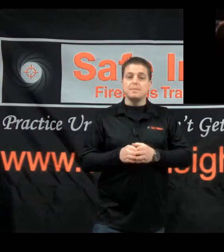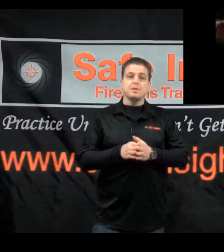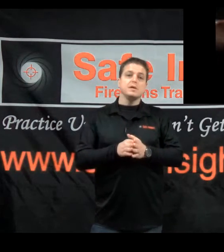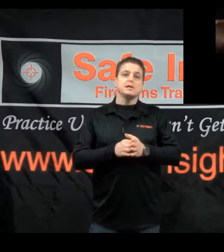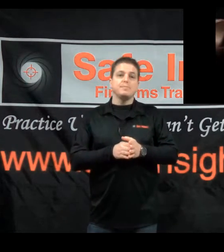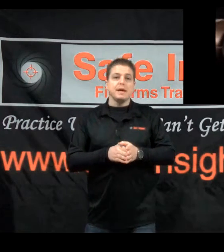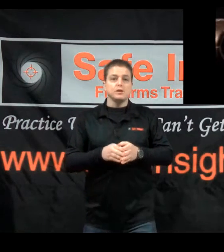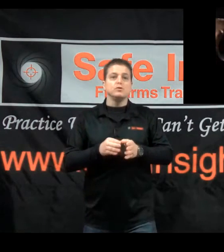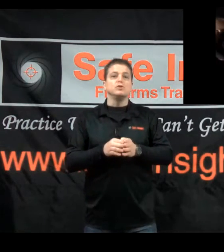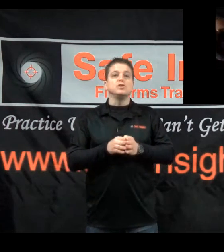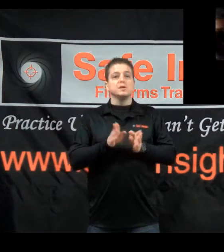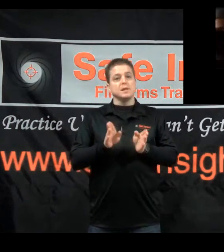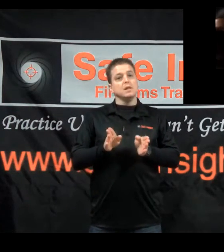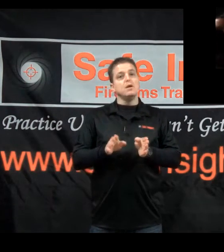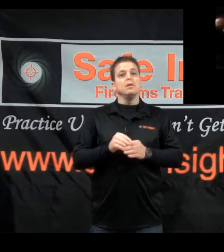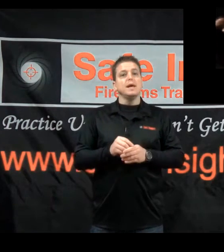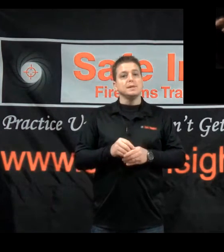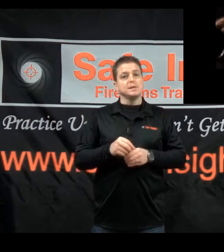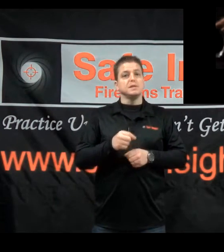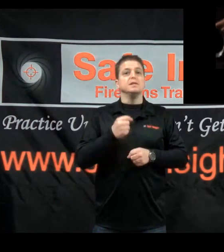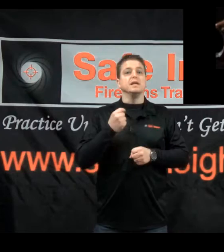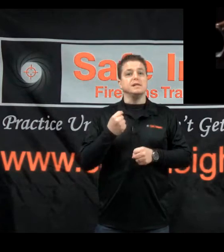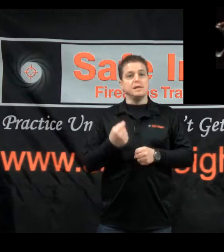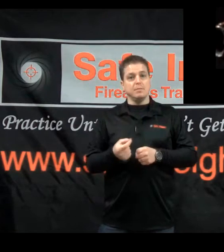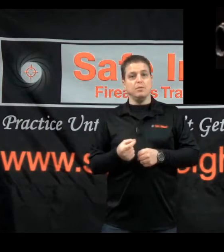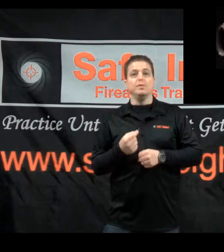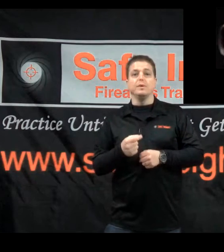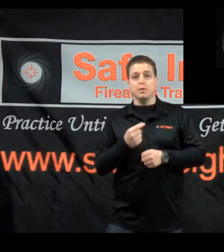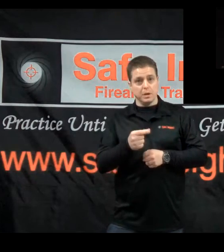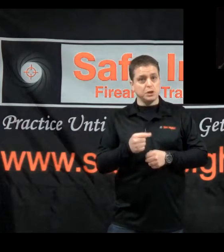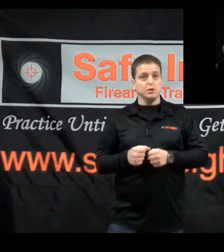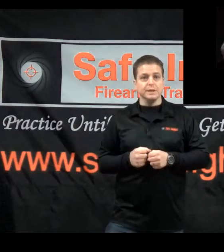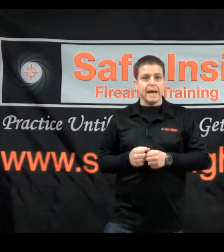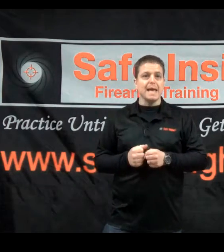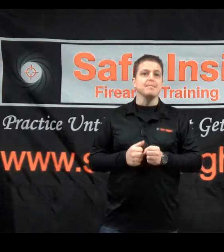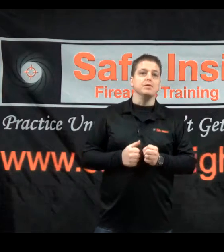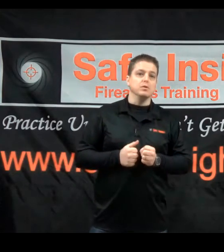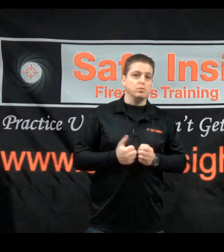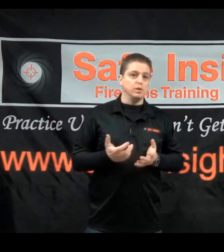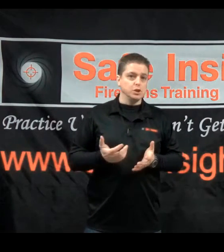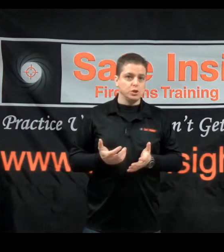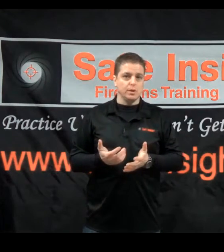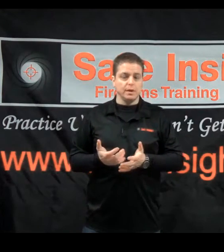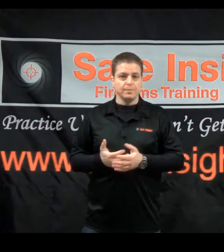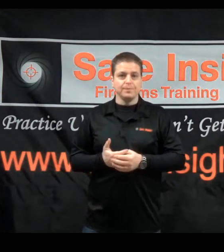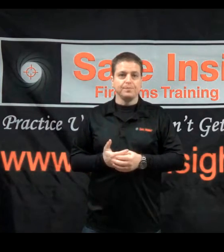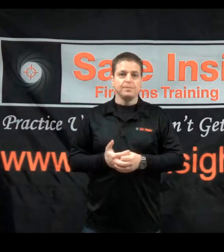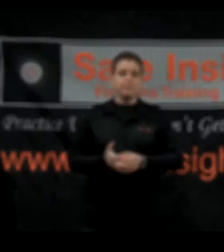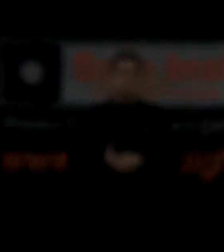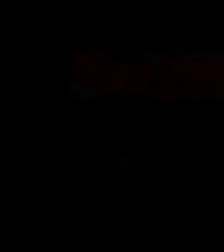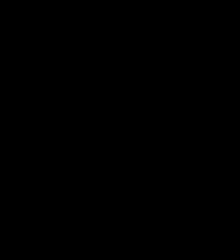typically expand to just a little less than double their original diameter when shooting.